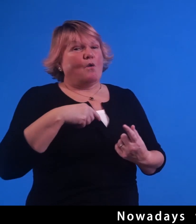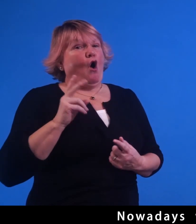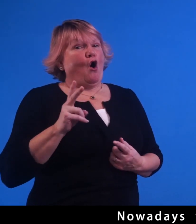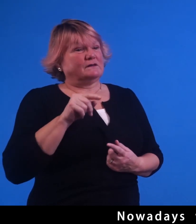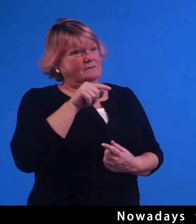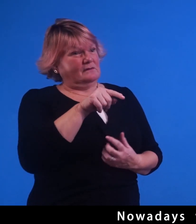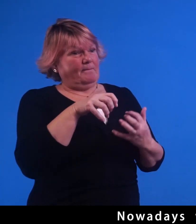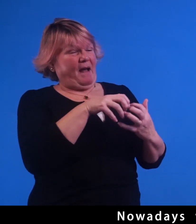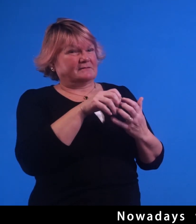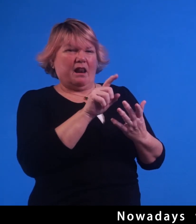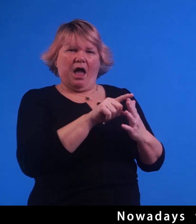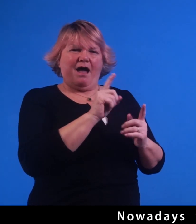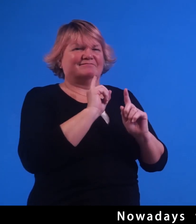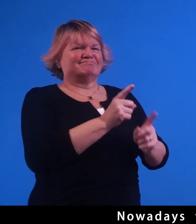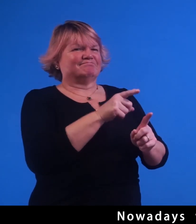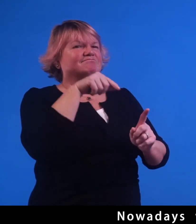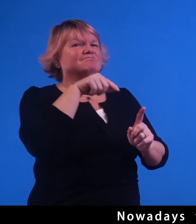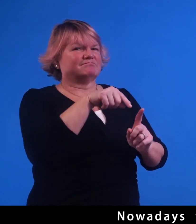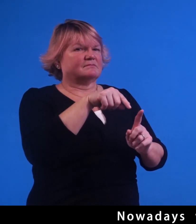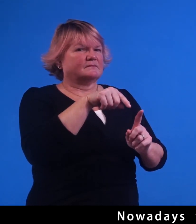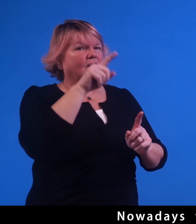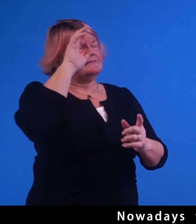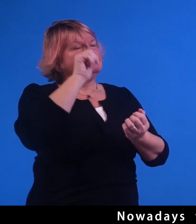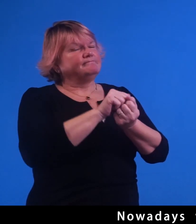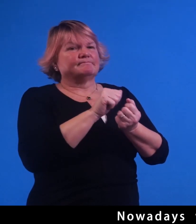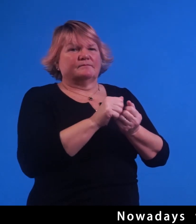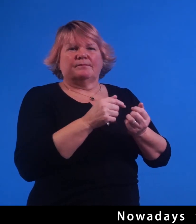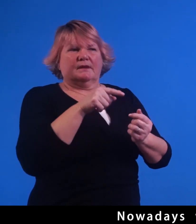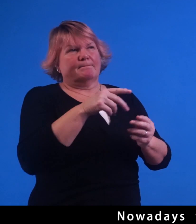Nowadays, we often mark the battle and deck the monument in flags.